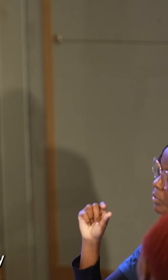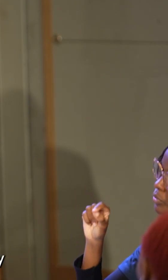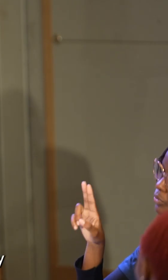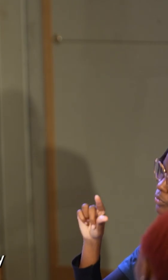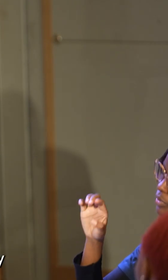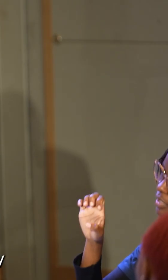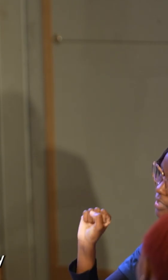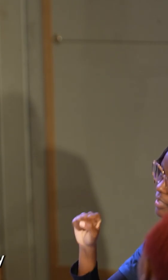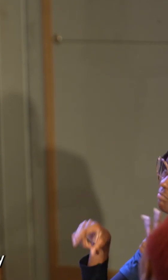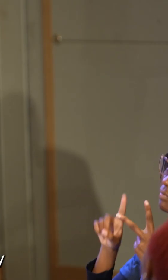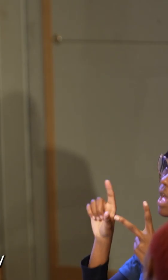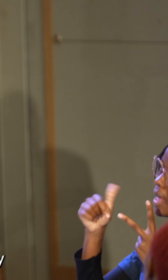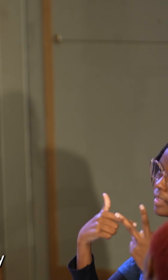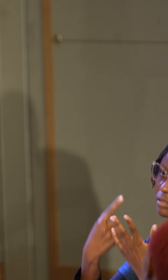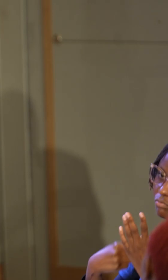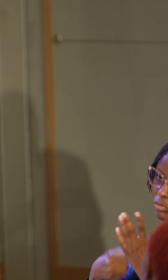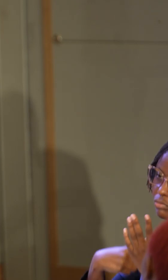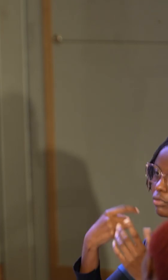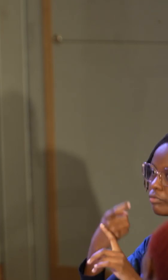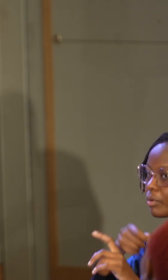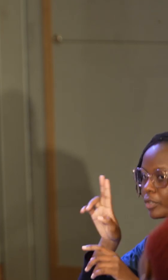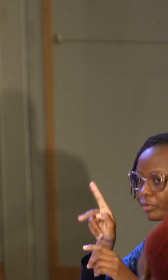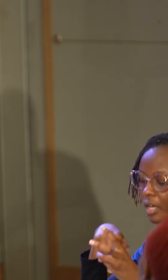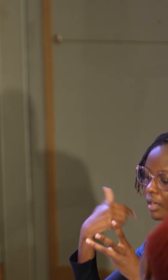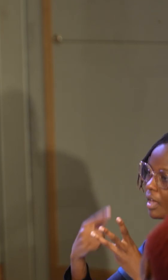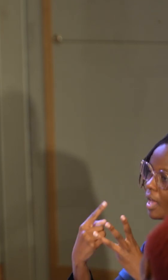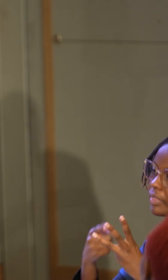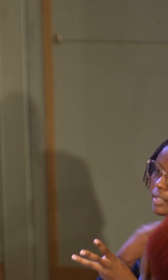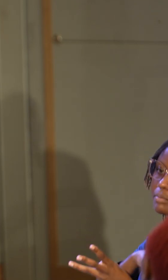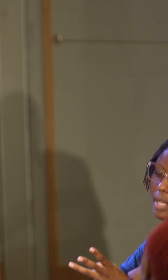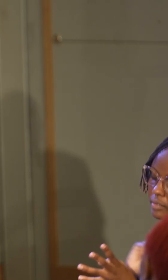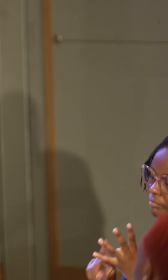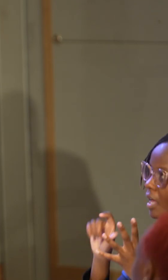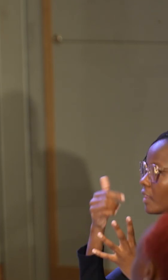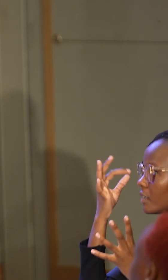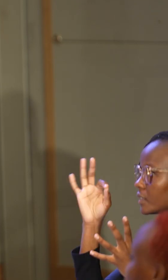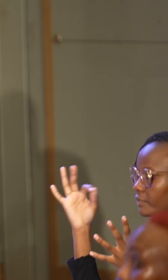English, others were colonized by Spanish, others French.